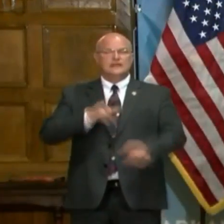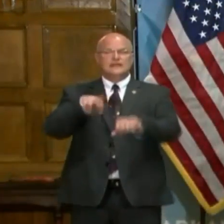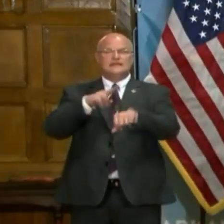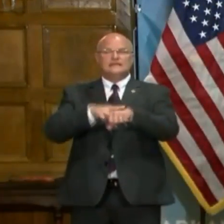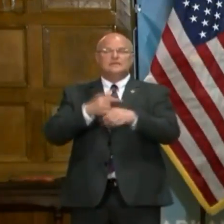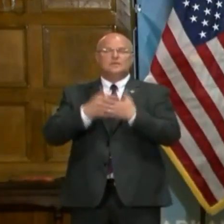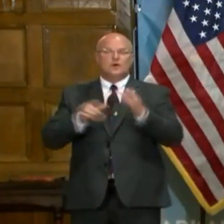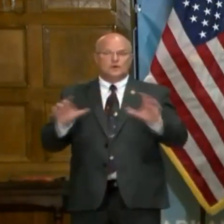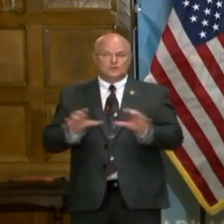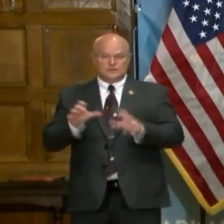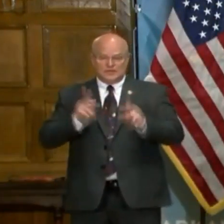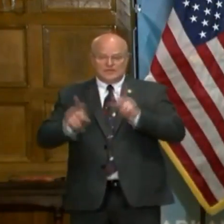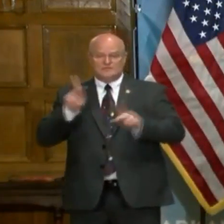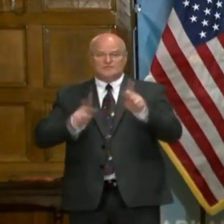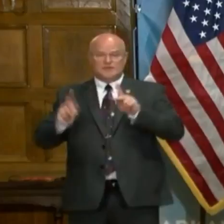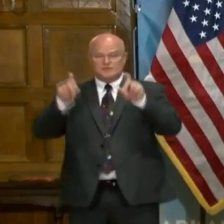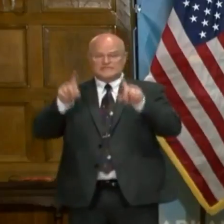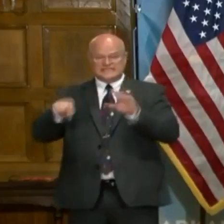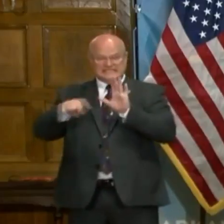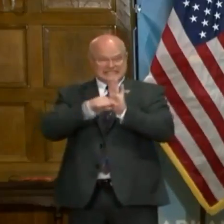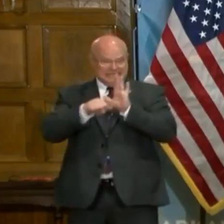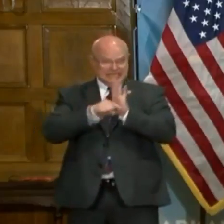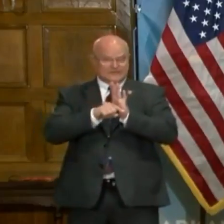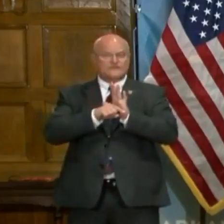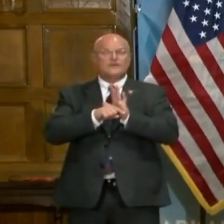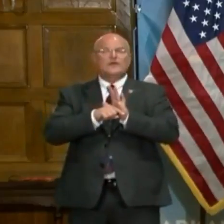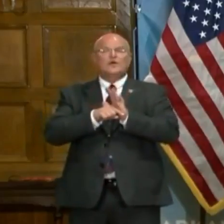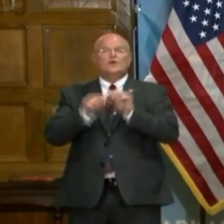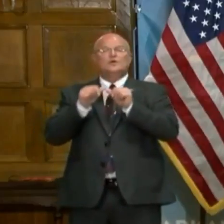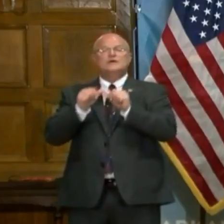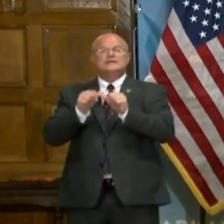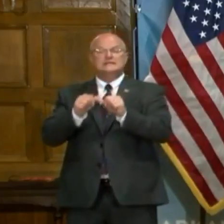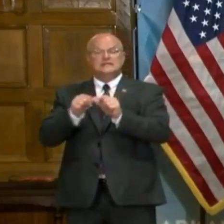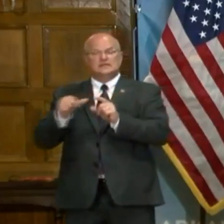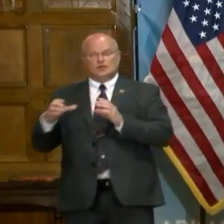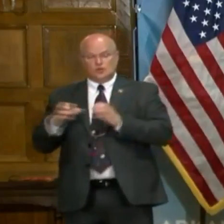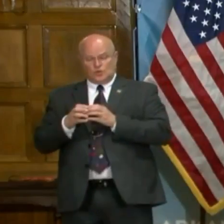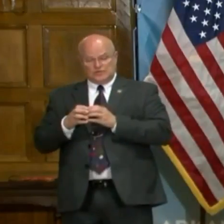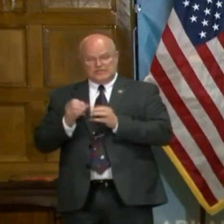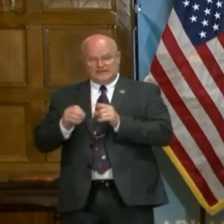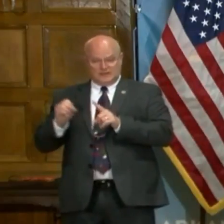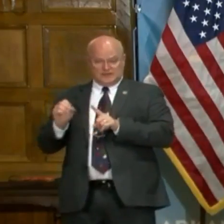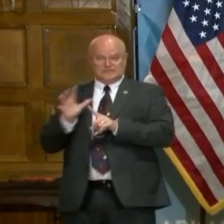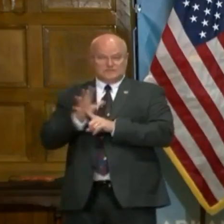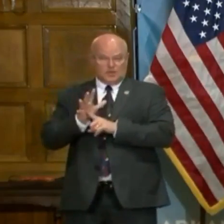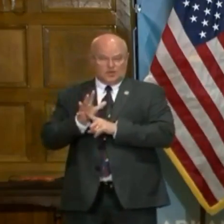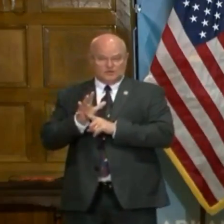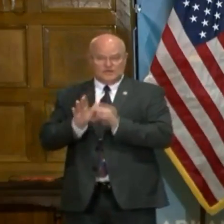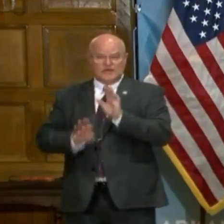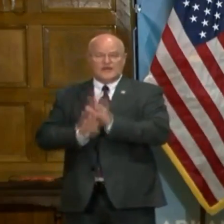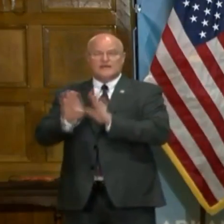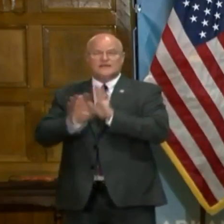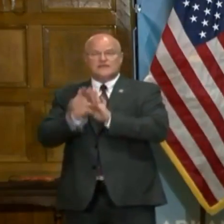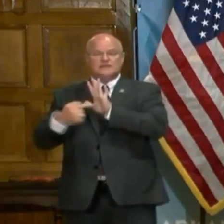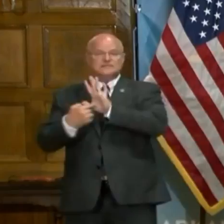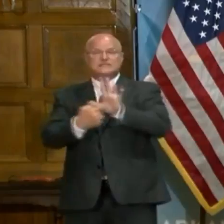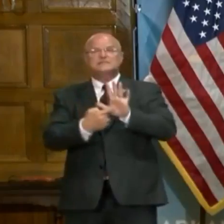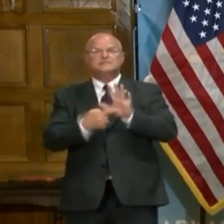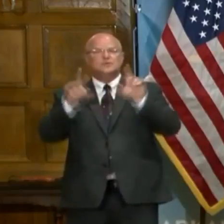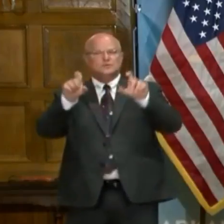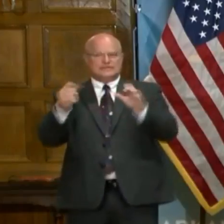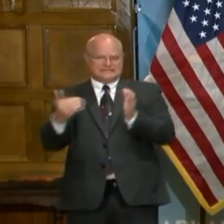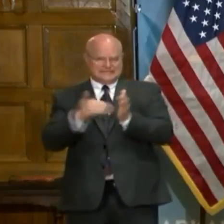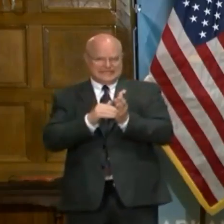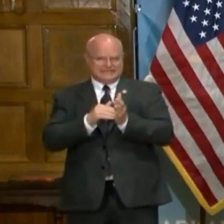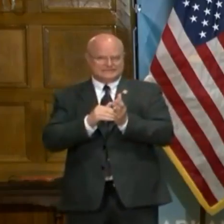Typically what we will do if people have tested negative, we will continue their quarantine. If they've been exposed, if they develop symptoms, we'll go ahead and